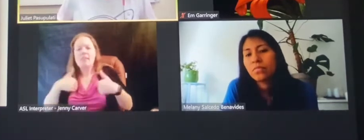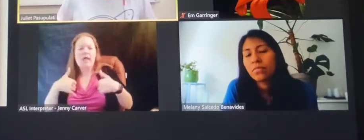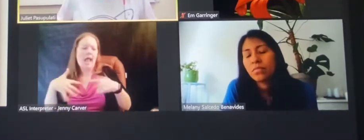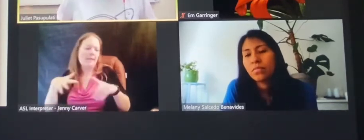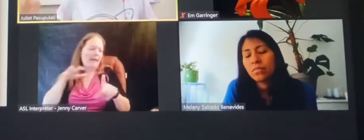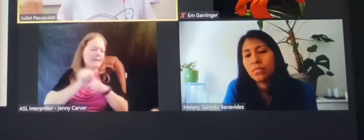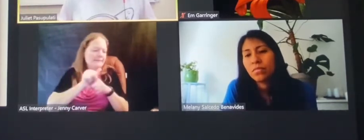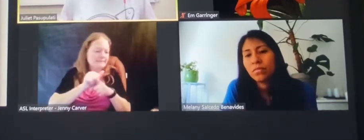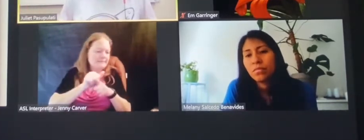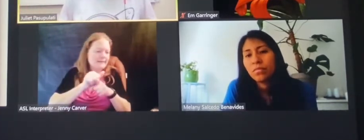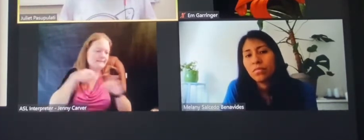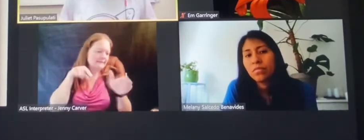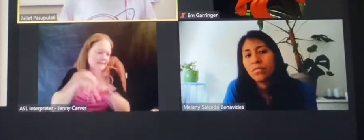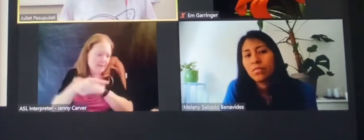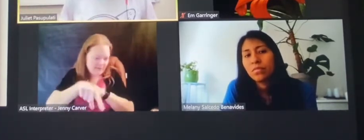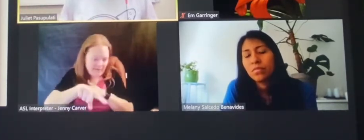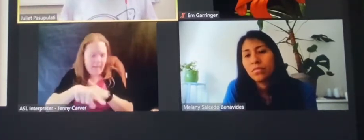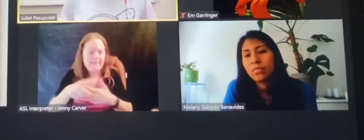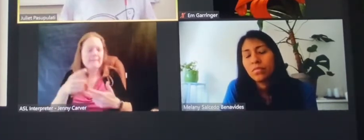attacks them.